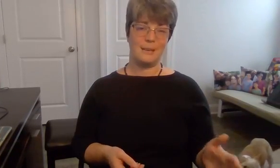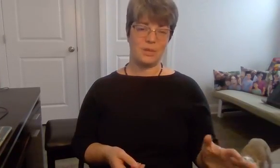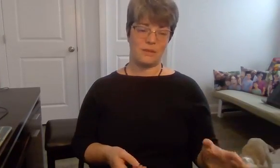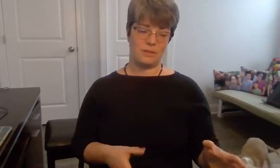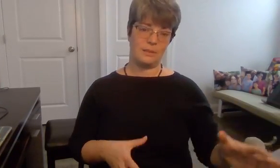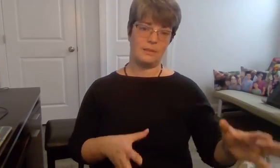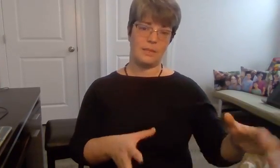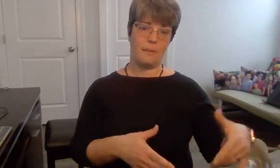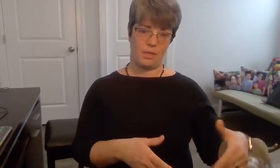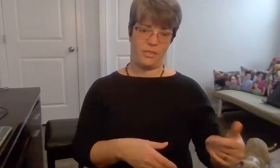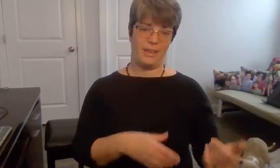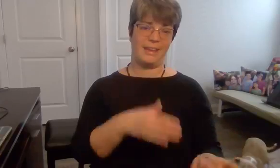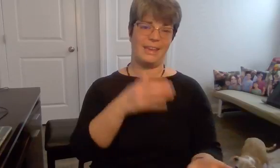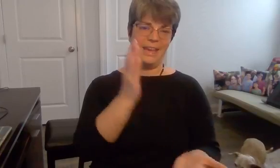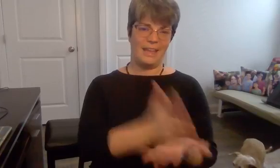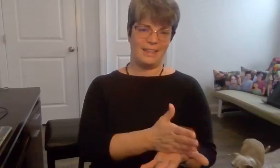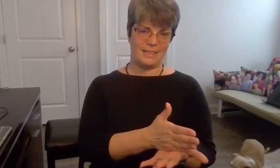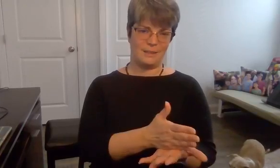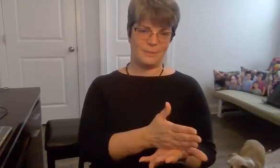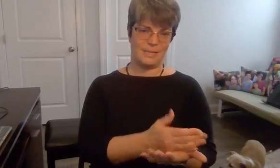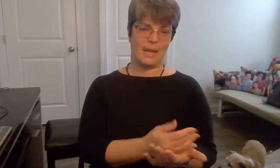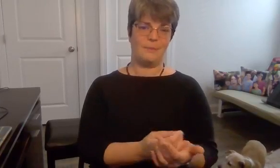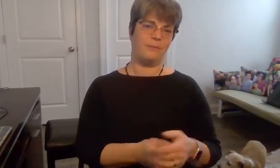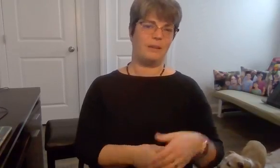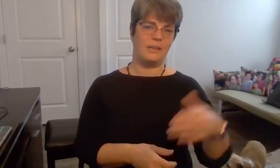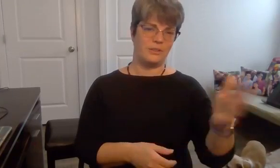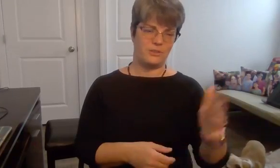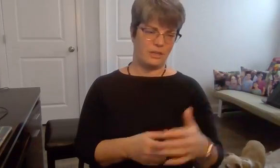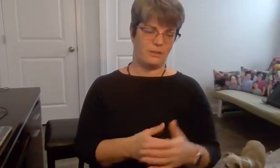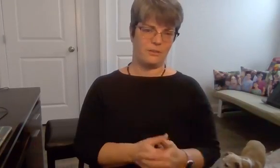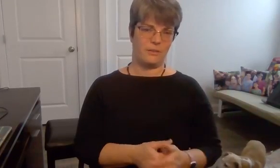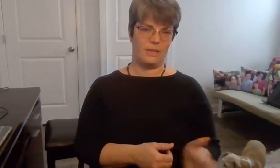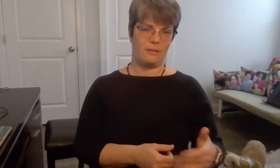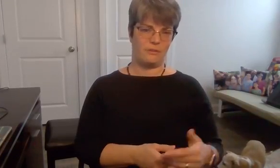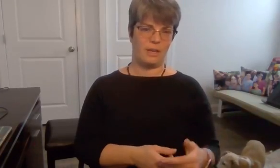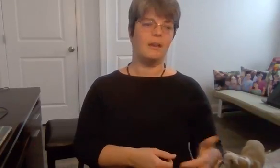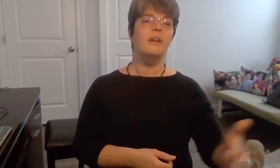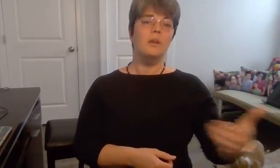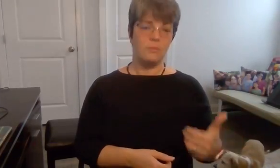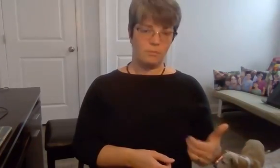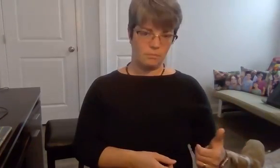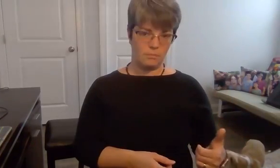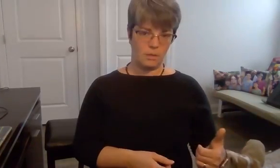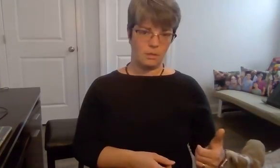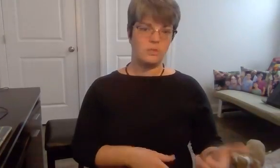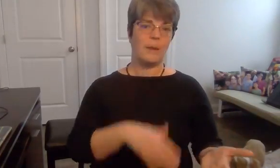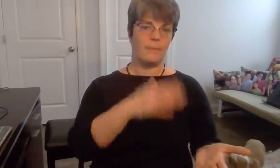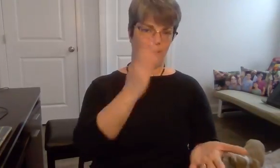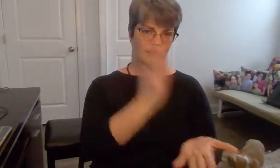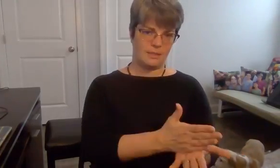you have to like stop the thing and then tell them stop. If they're running into the street or they're hitting a friend, stop them and then sign